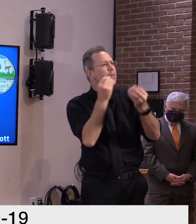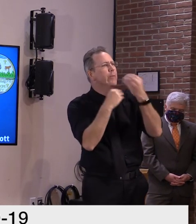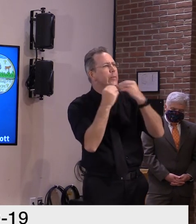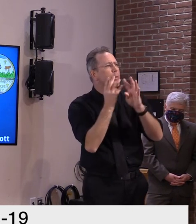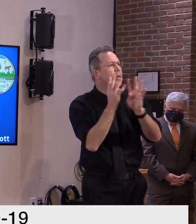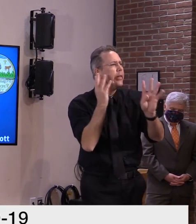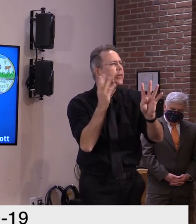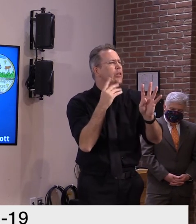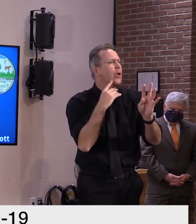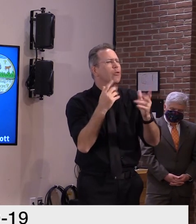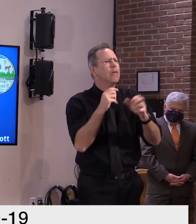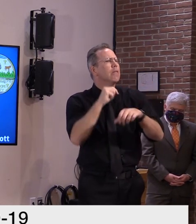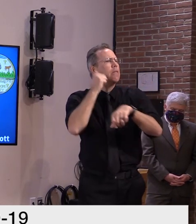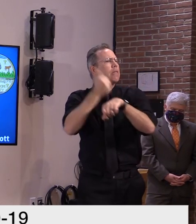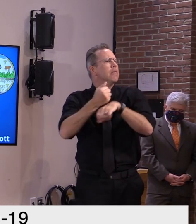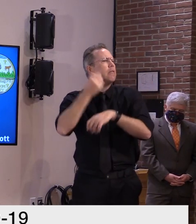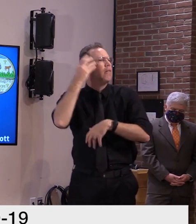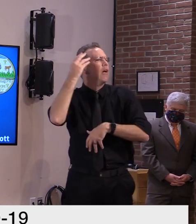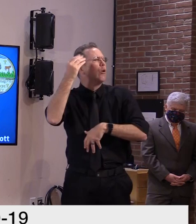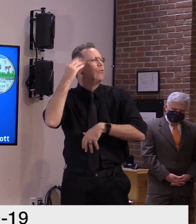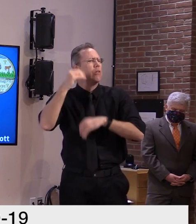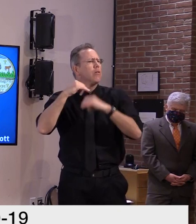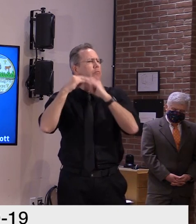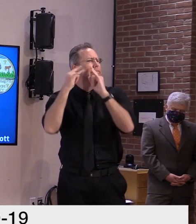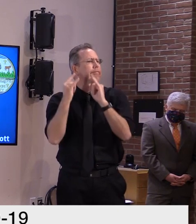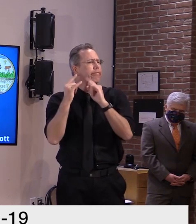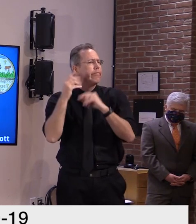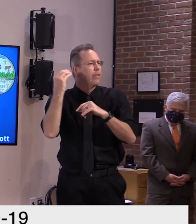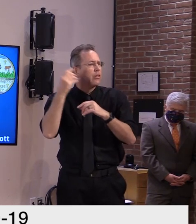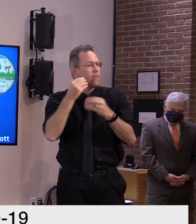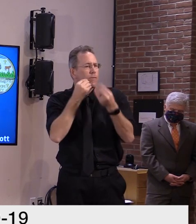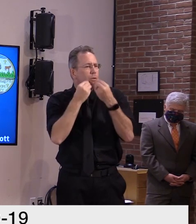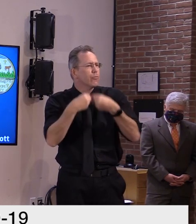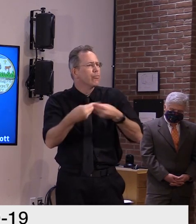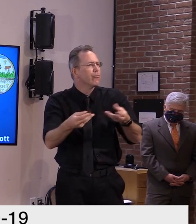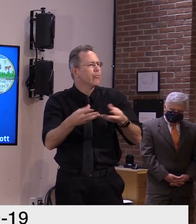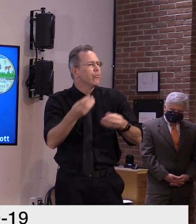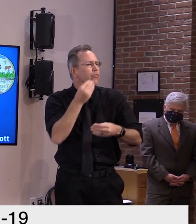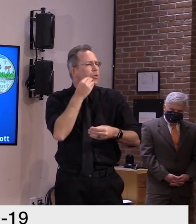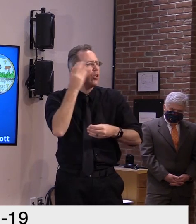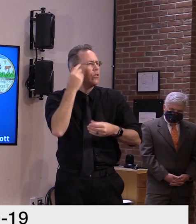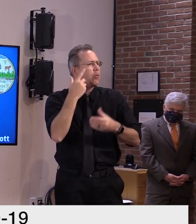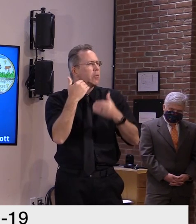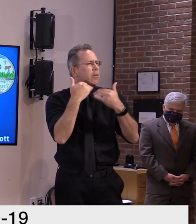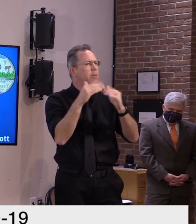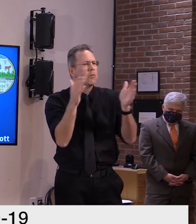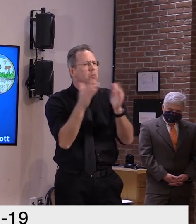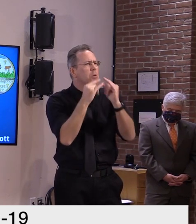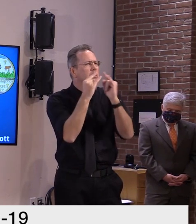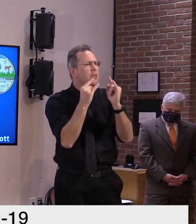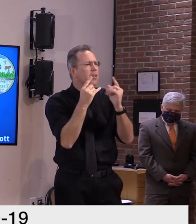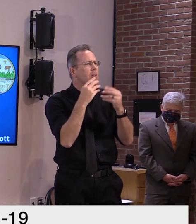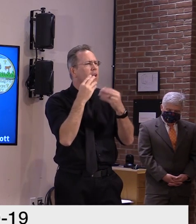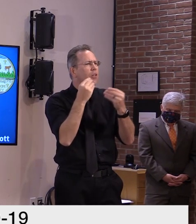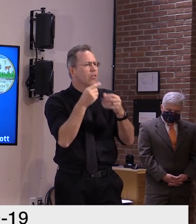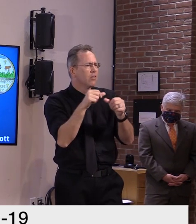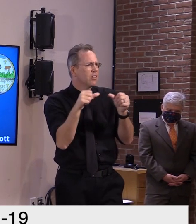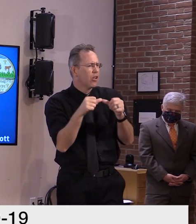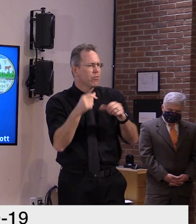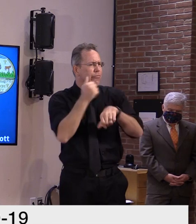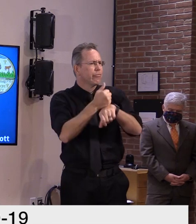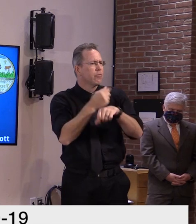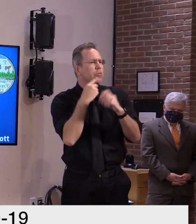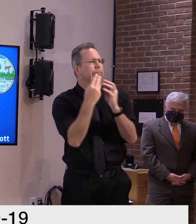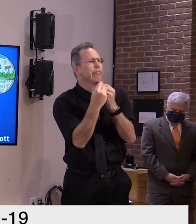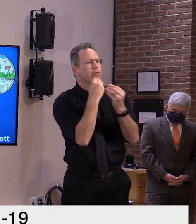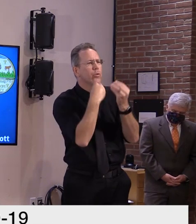something like that, what is the procedure, what is the limitation on the capacity for those? Sure, so it looks